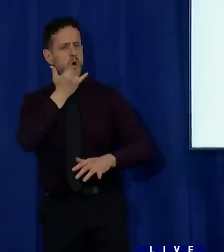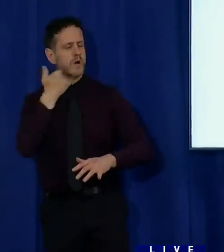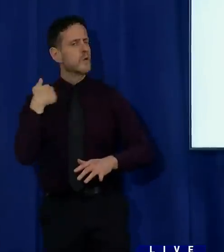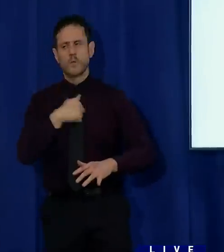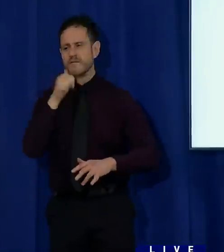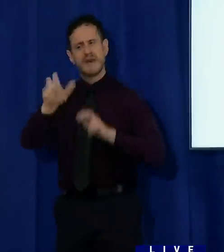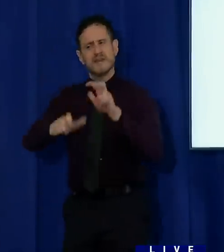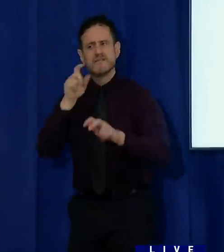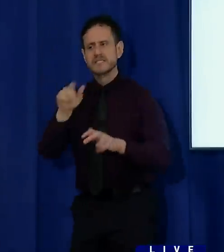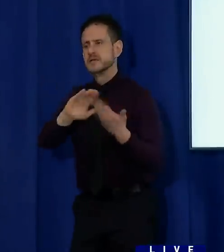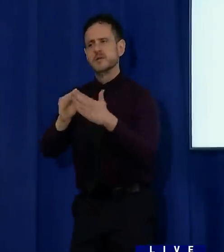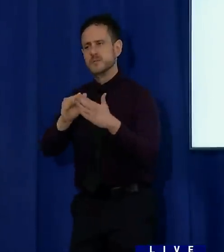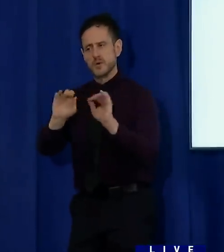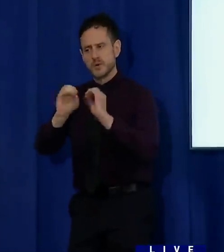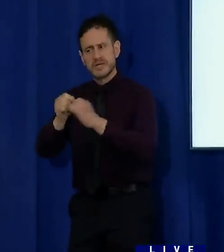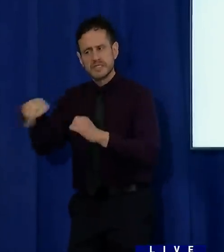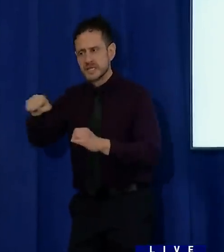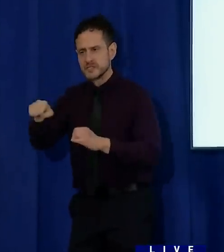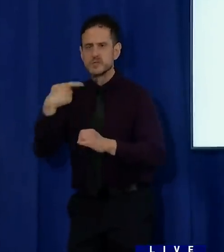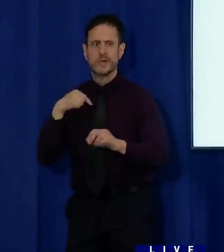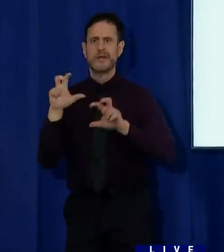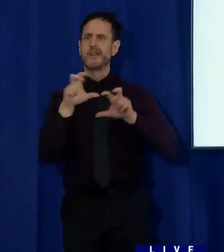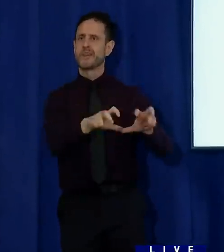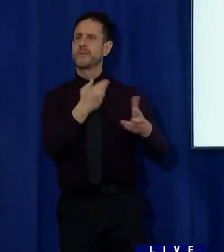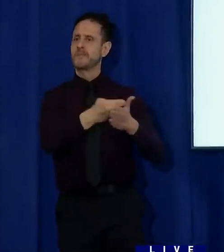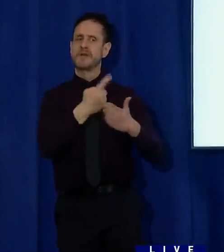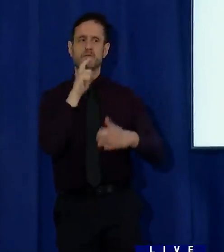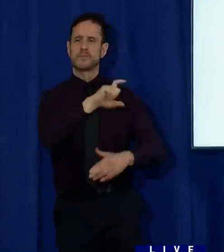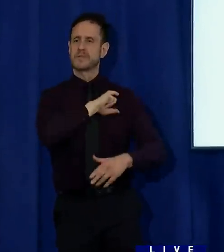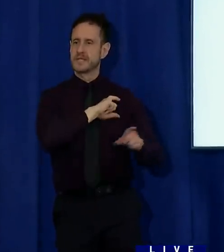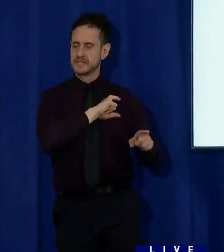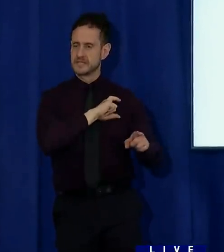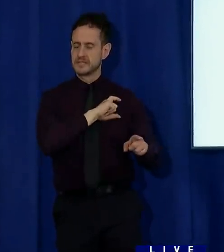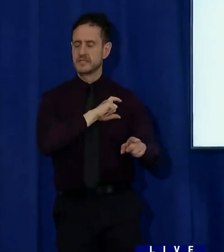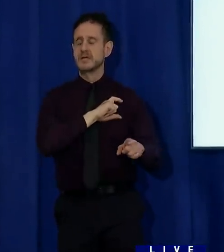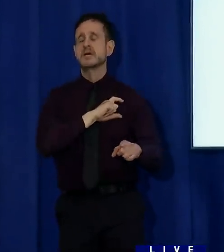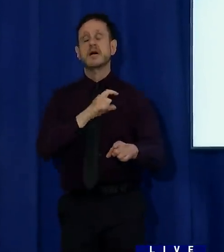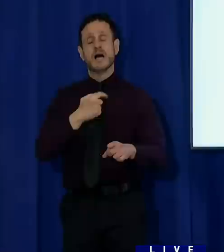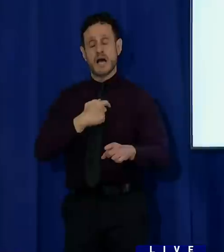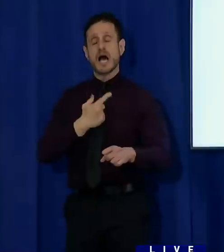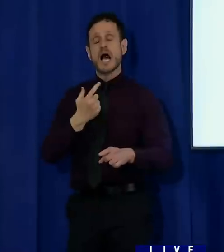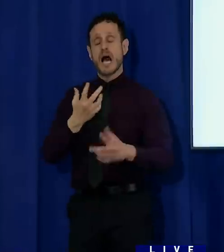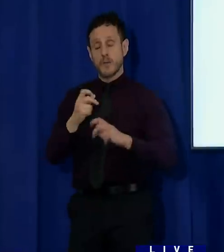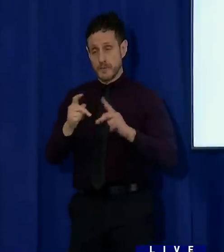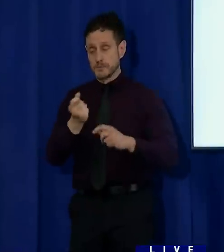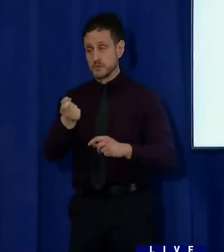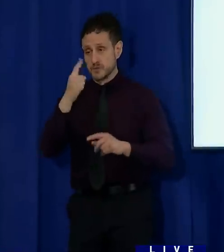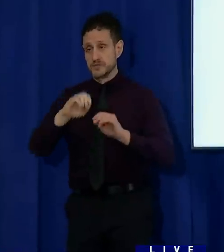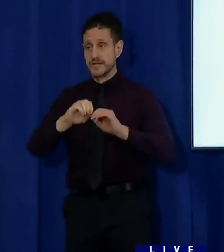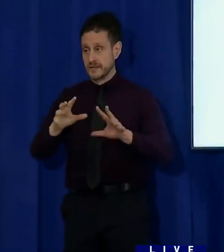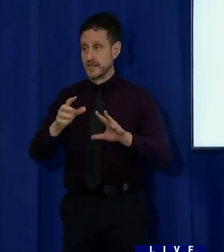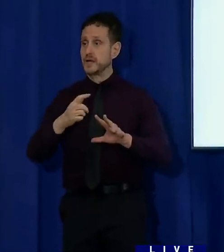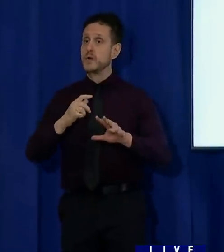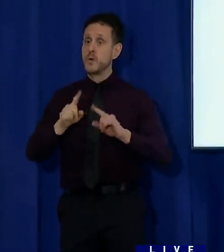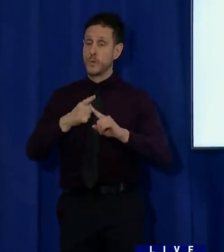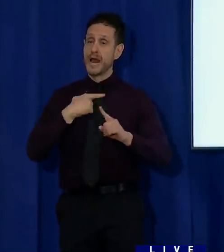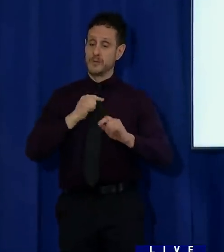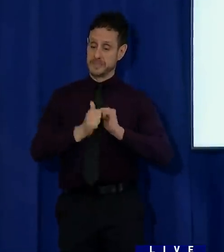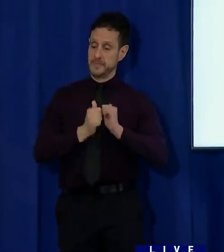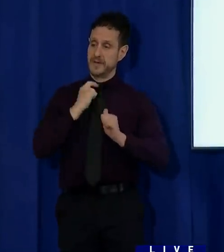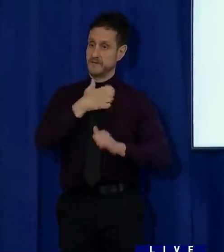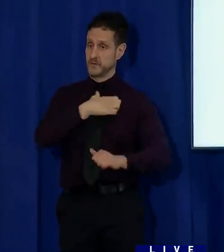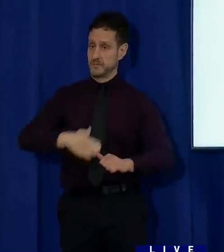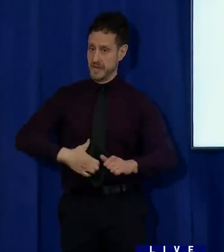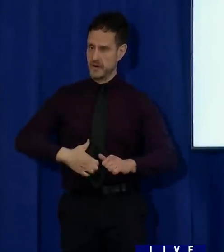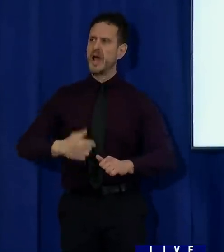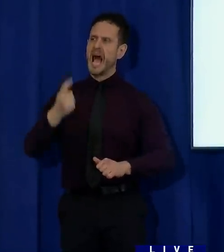in communities. And I've been very clear about this. I ran on this. I like to think I got elected because I ran on